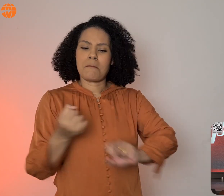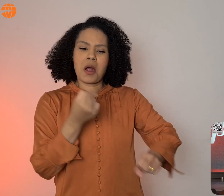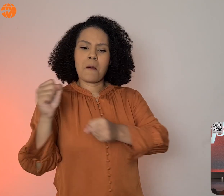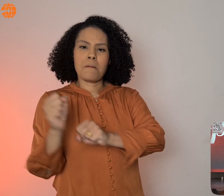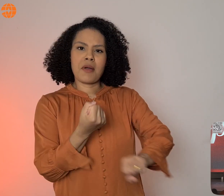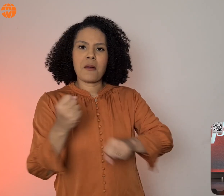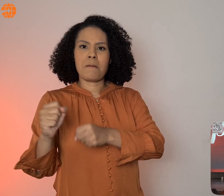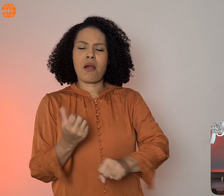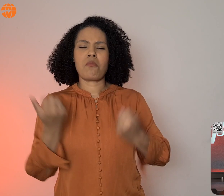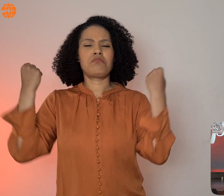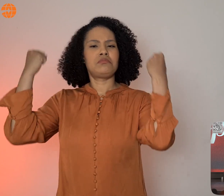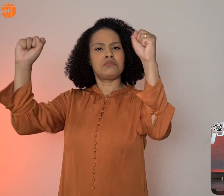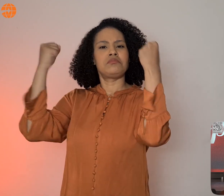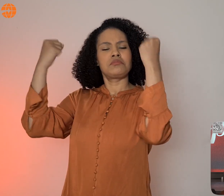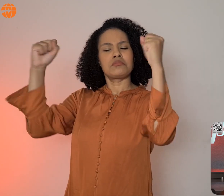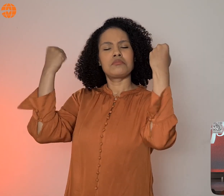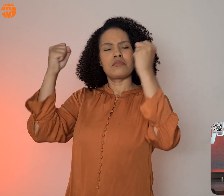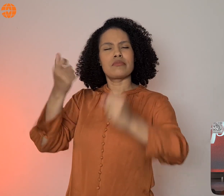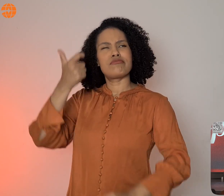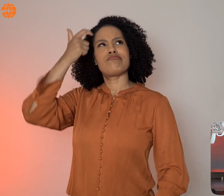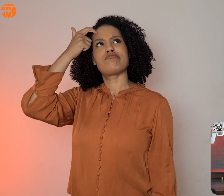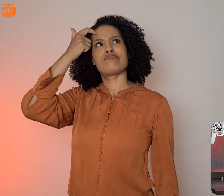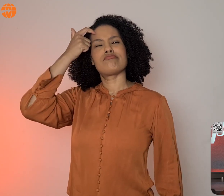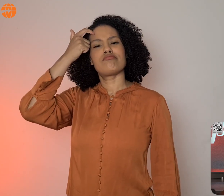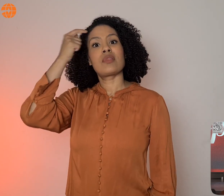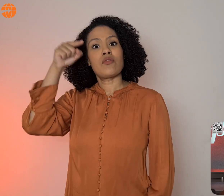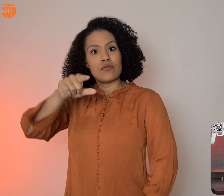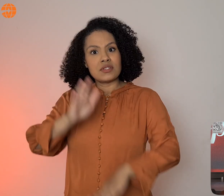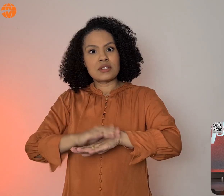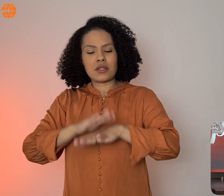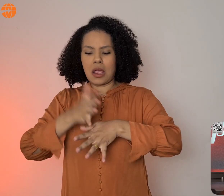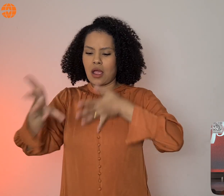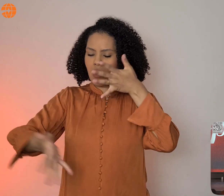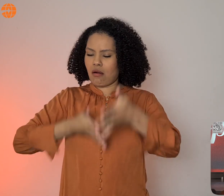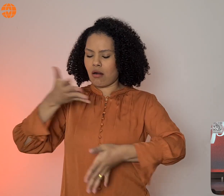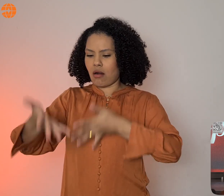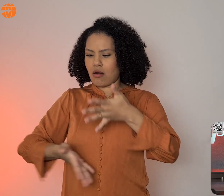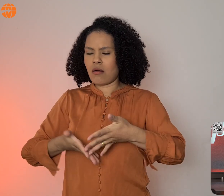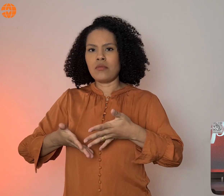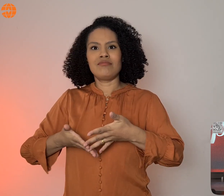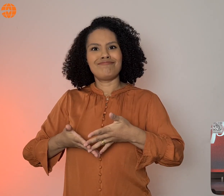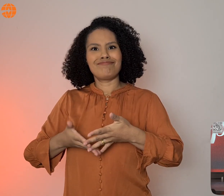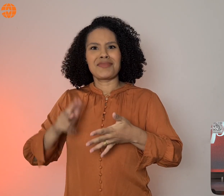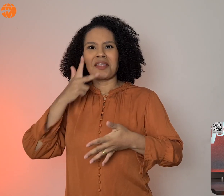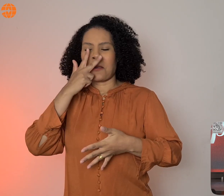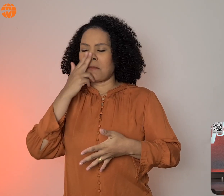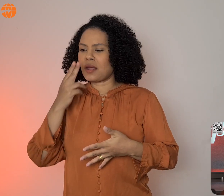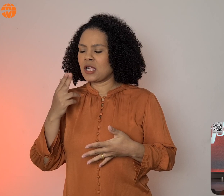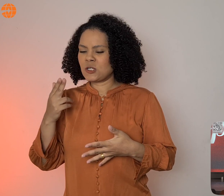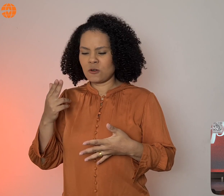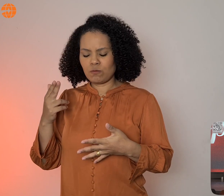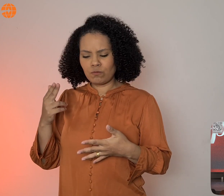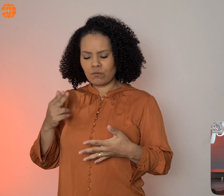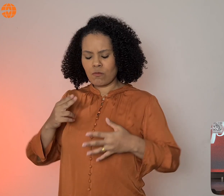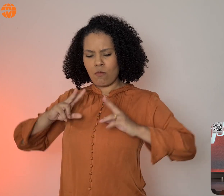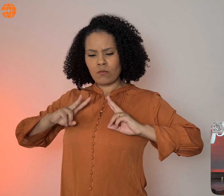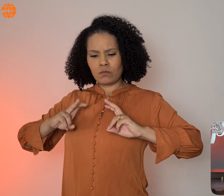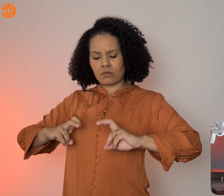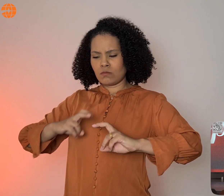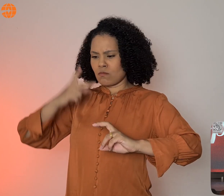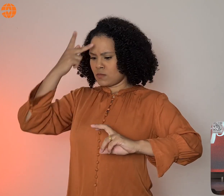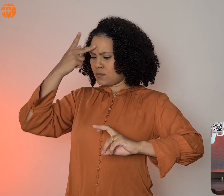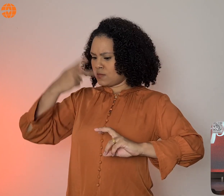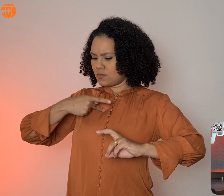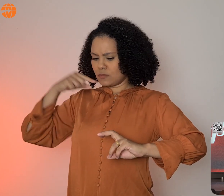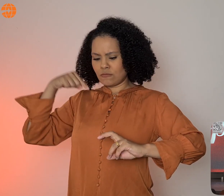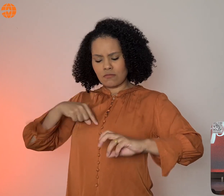Enquanto você está faxinando ou fazendo seus exercícios. Tell yourself what you need to know to be true and when your emotions are confused and weak. Fale